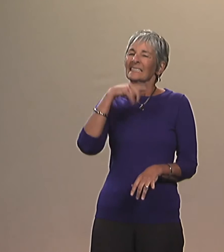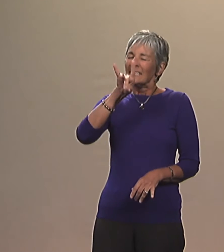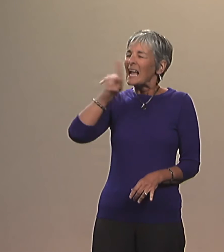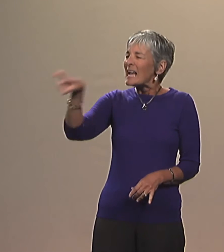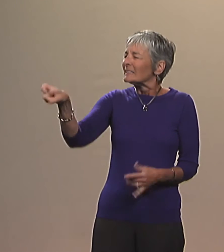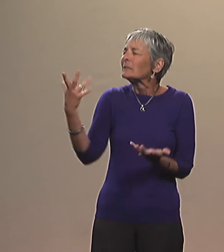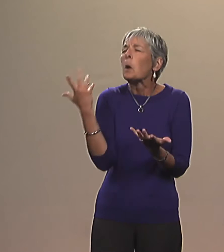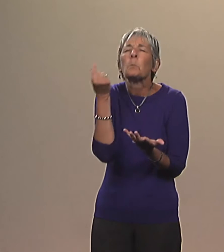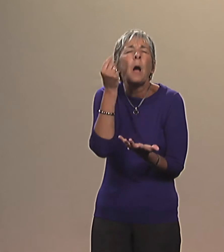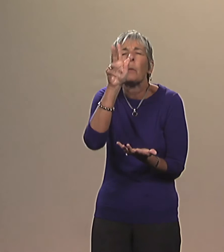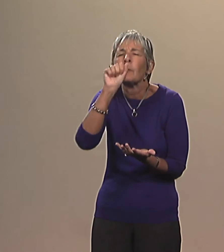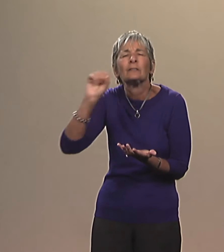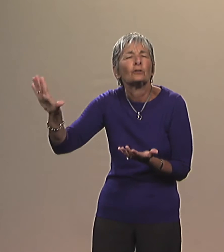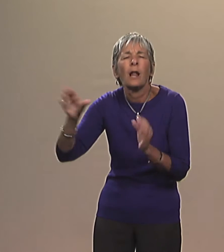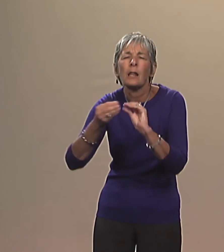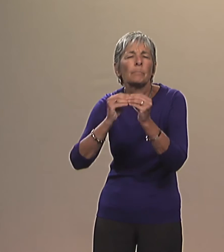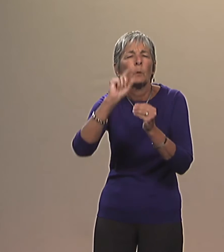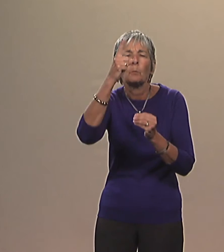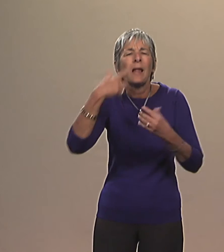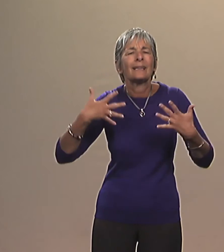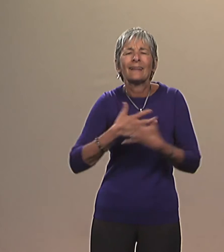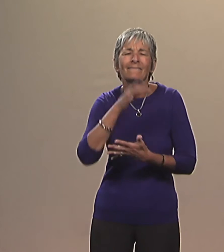So I asked the parents, what was their number one fear?